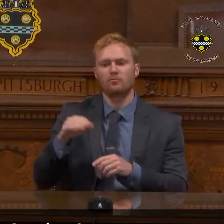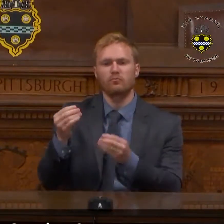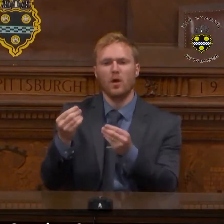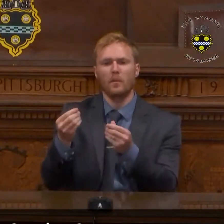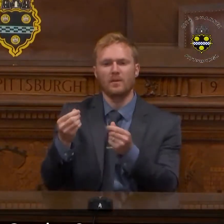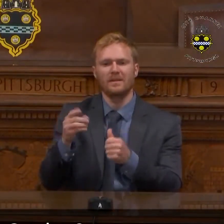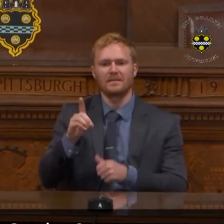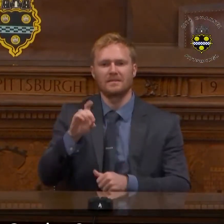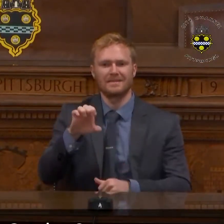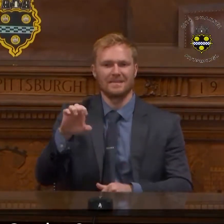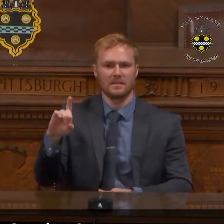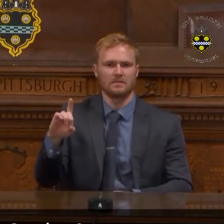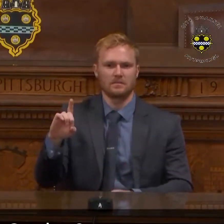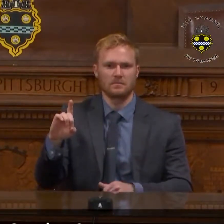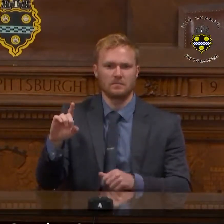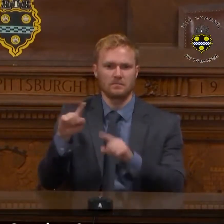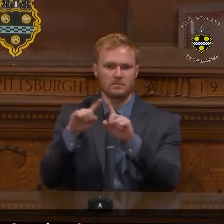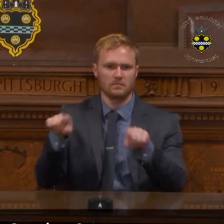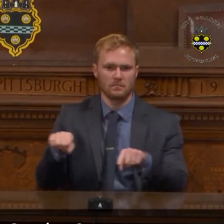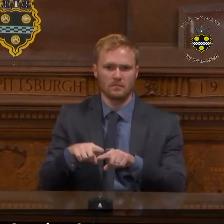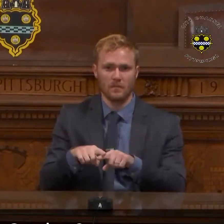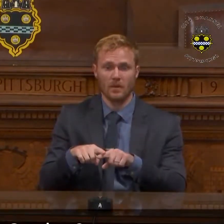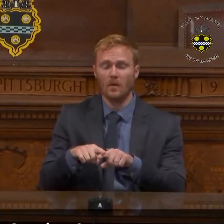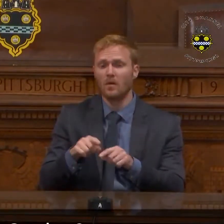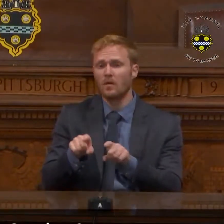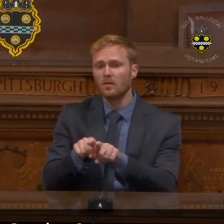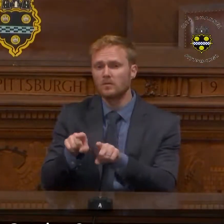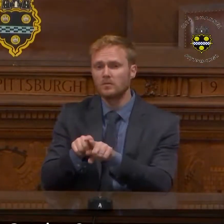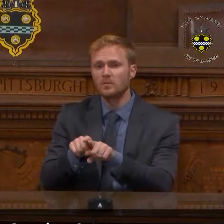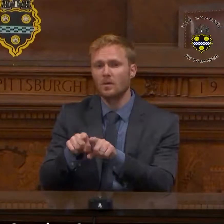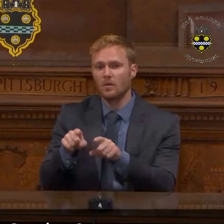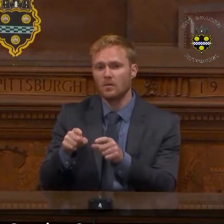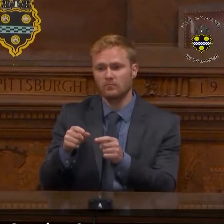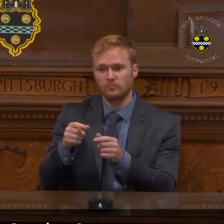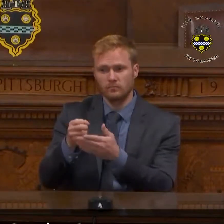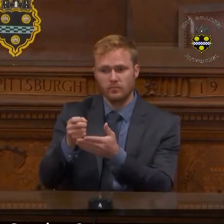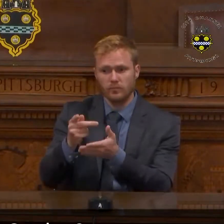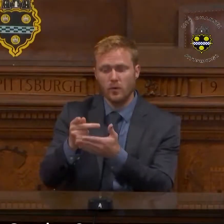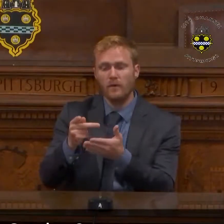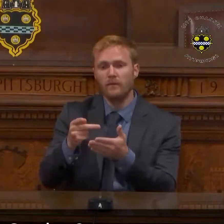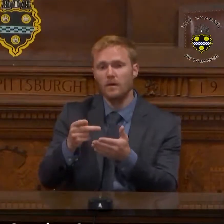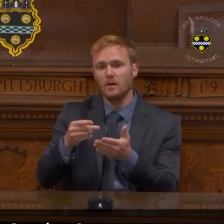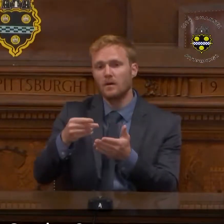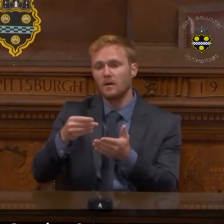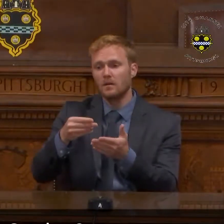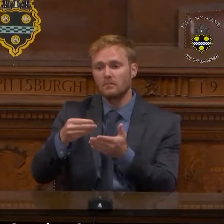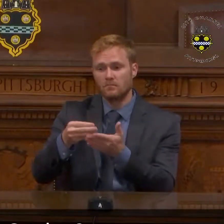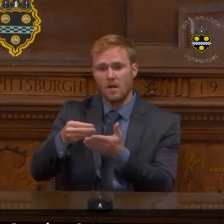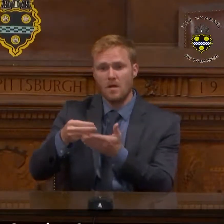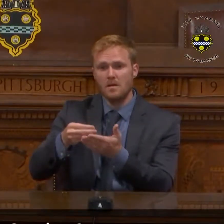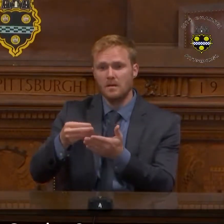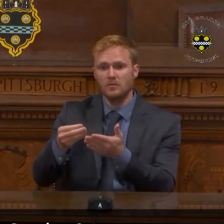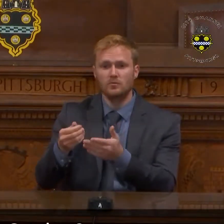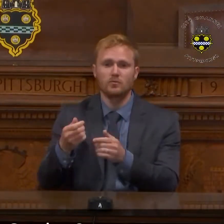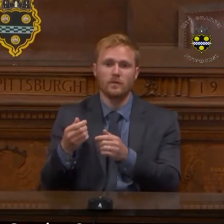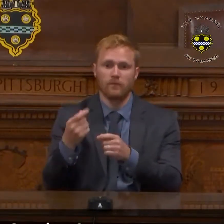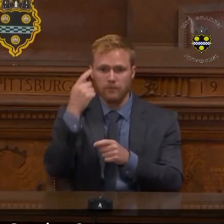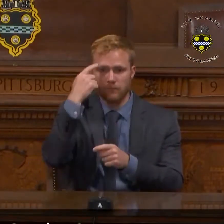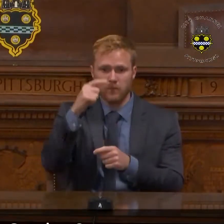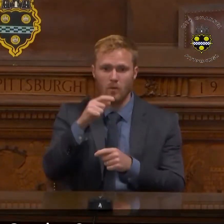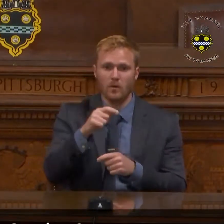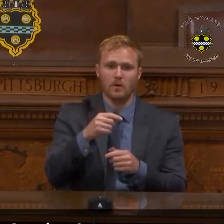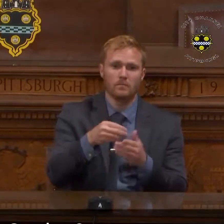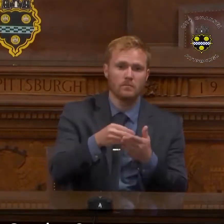Further authorizing the expenditure of funds for the purchase, closing, and other associated